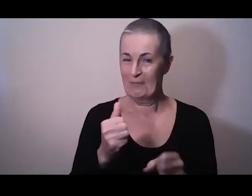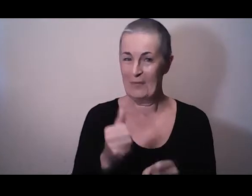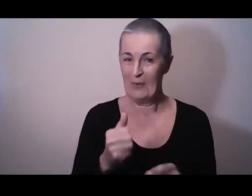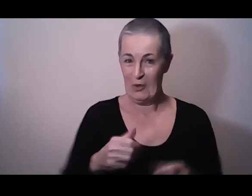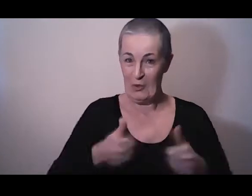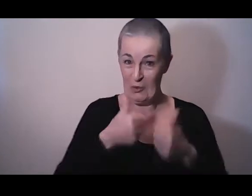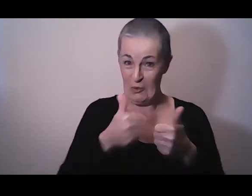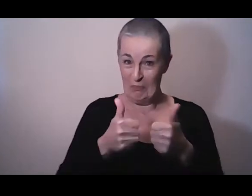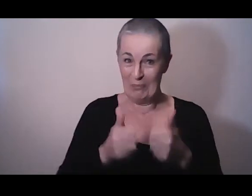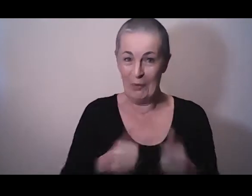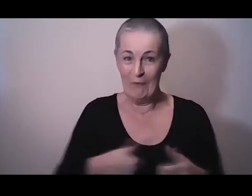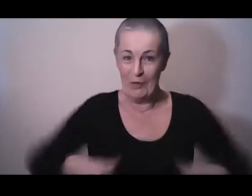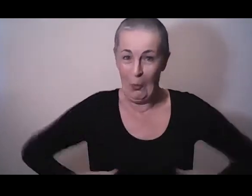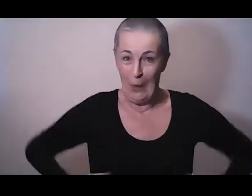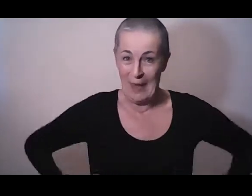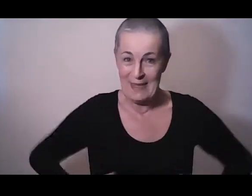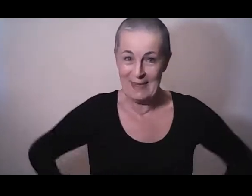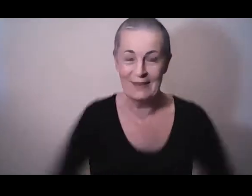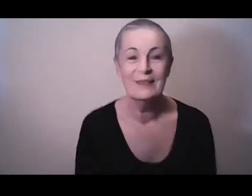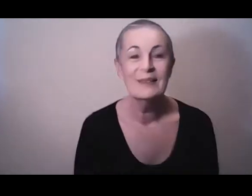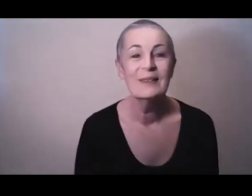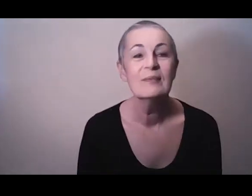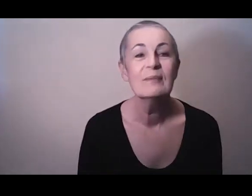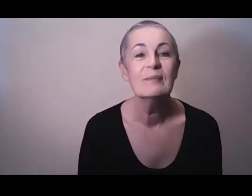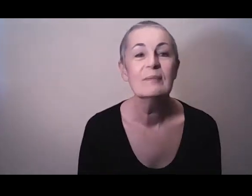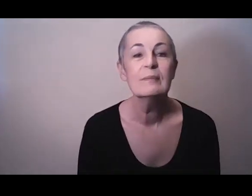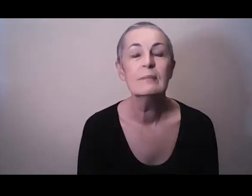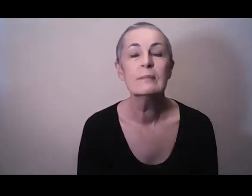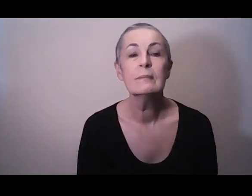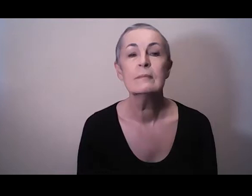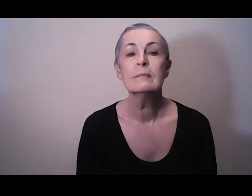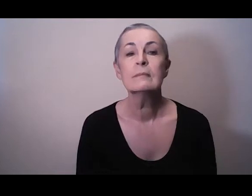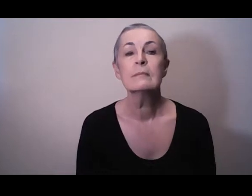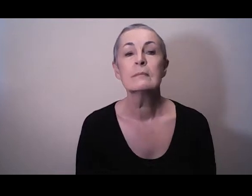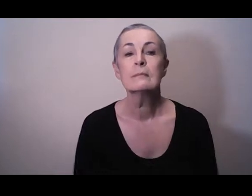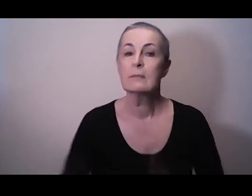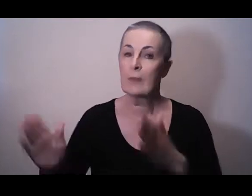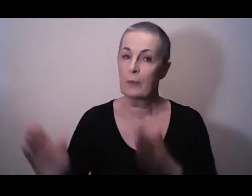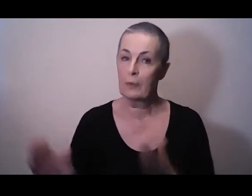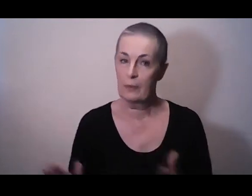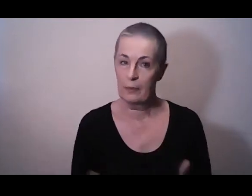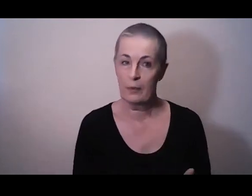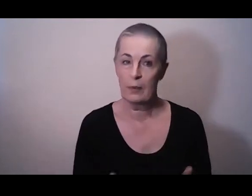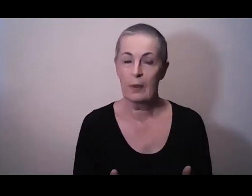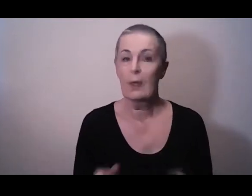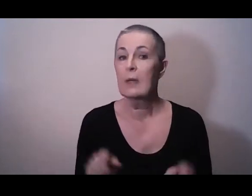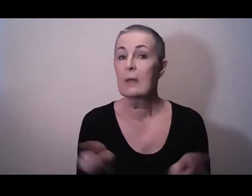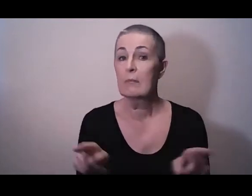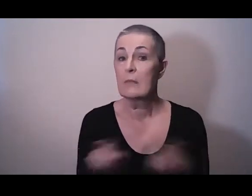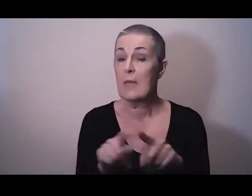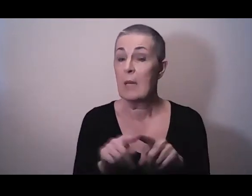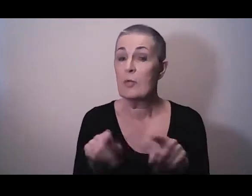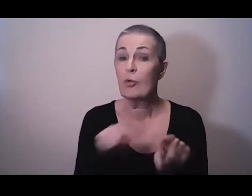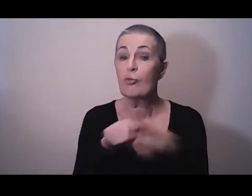harder. So you're just basically bringing your arms gently together. You're holding, like you're holding a